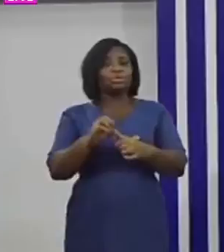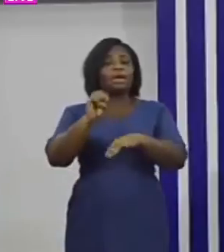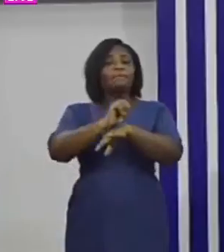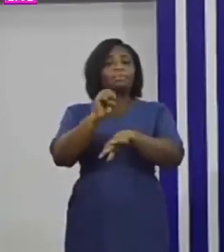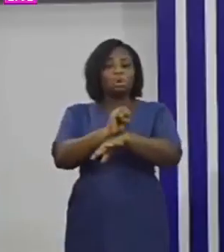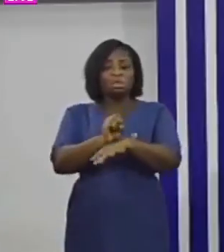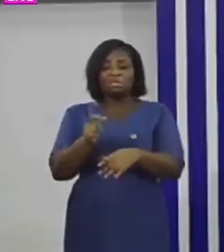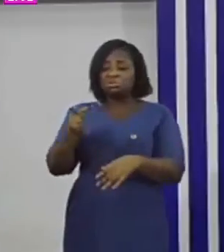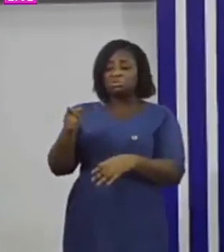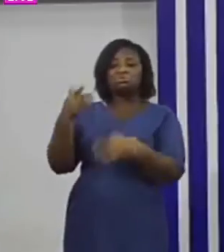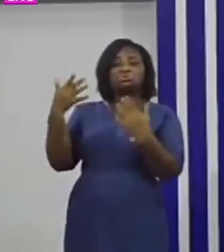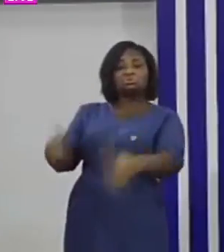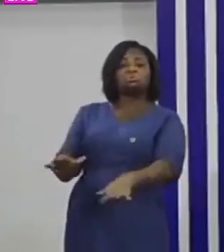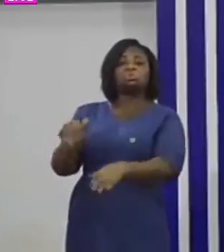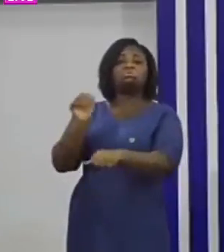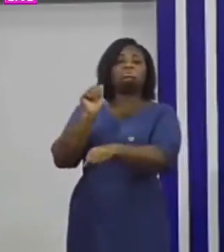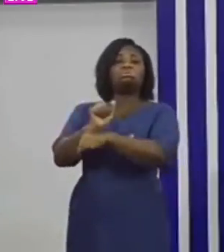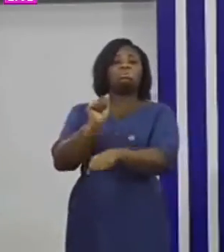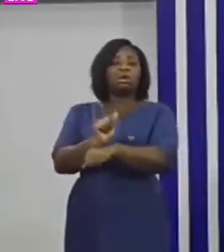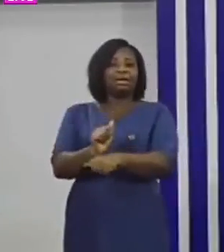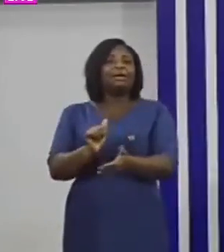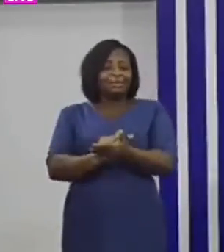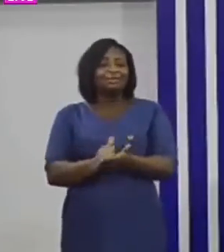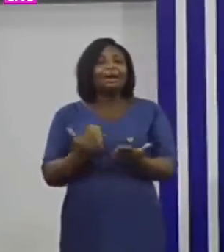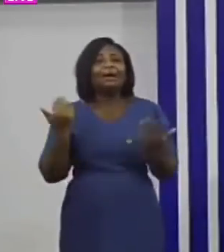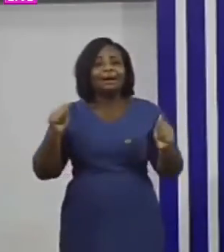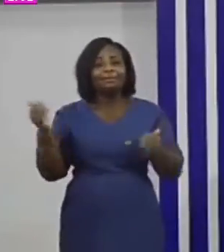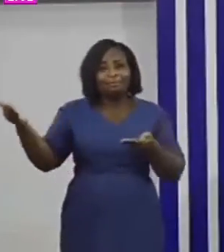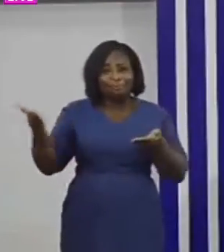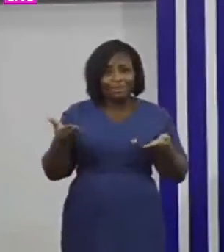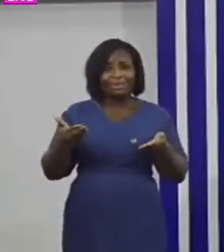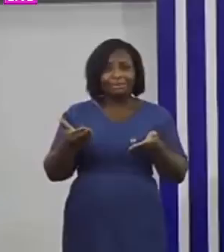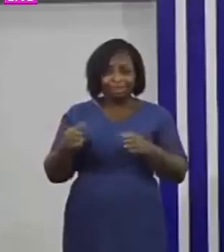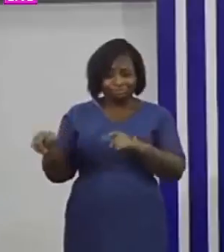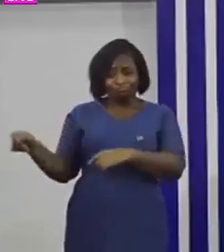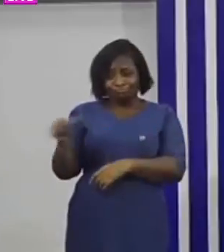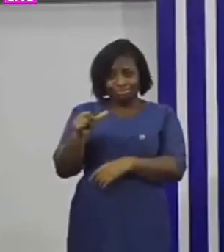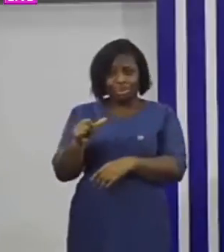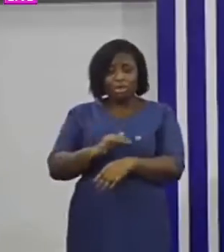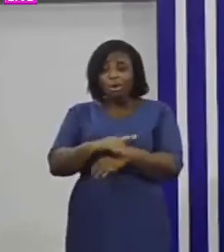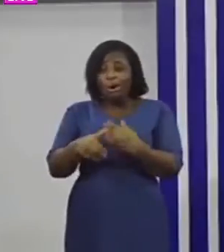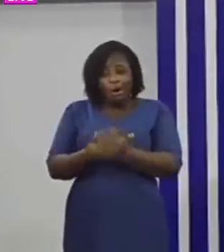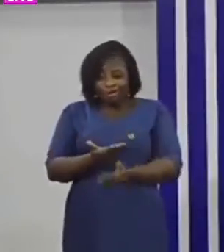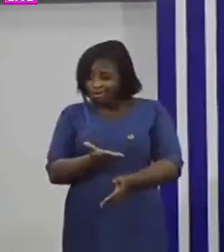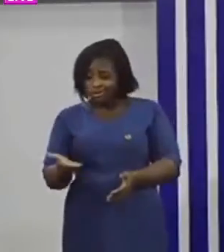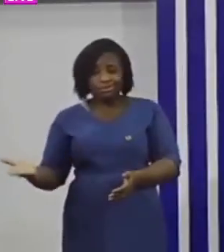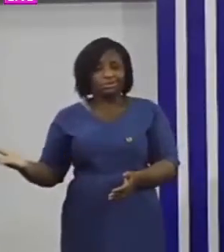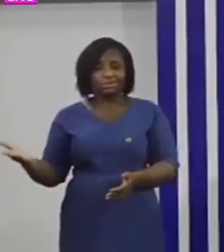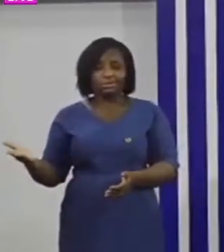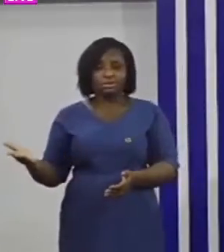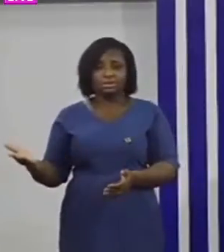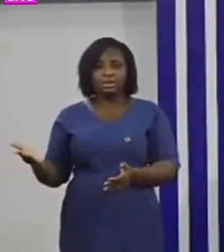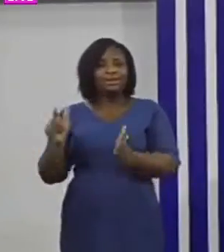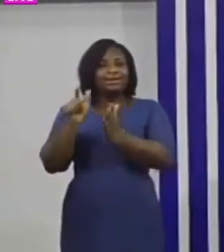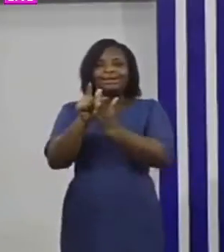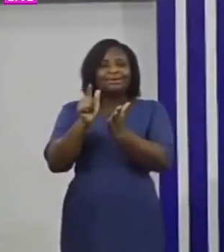employment ceases, these are the scenarios that could bring about eviction. In all these circumstances, the law